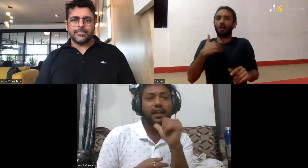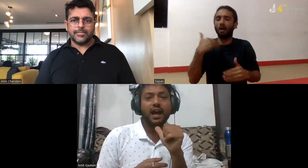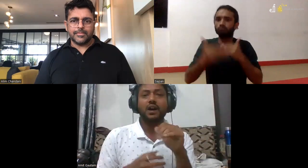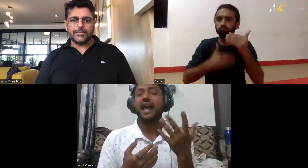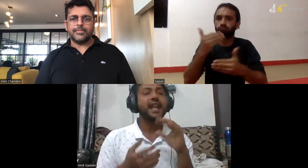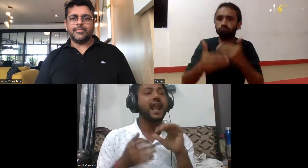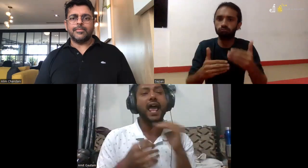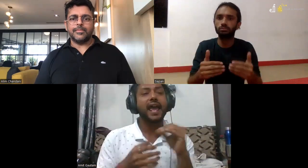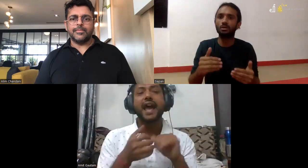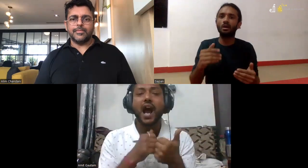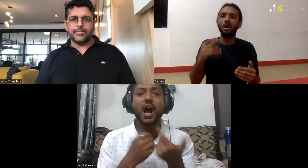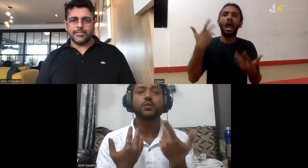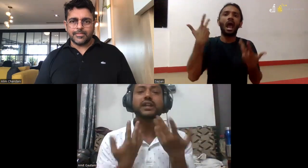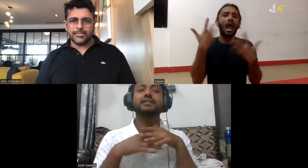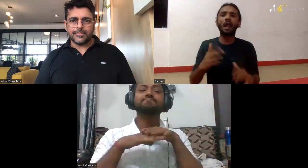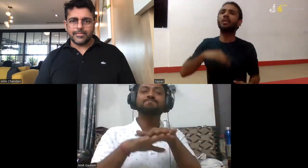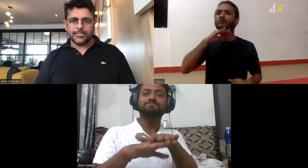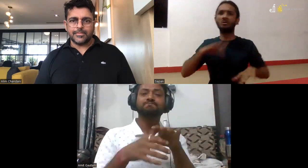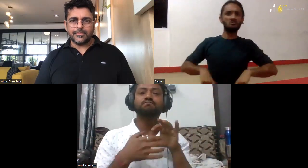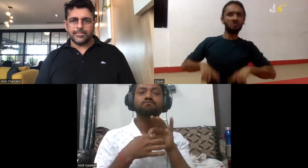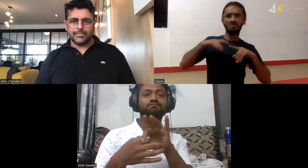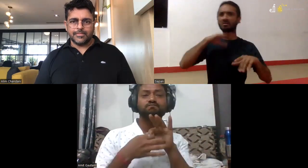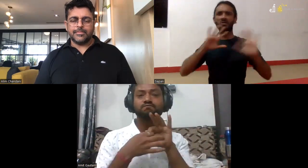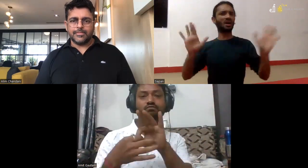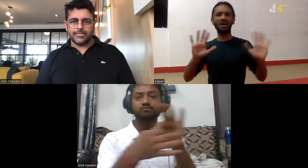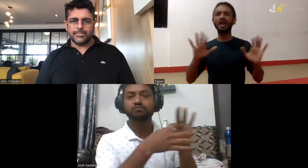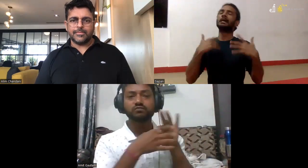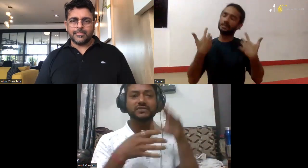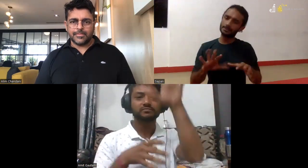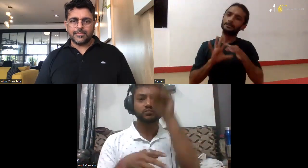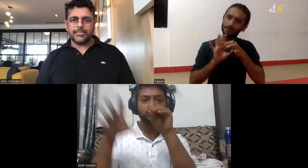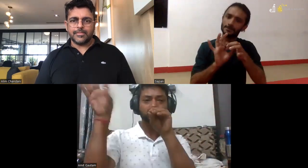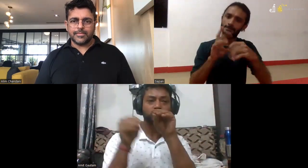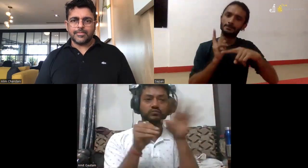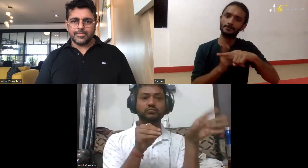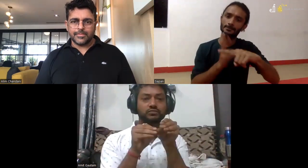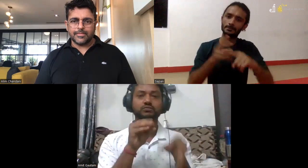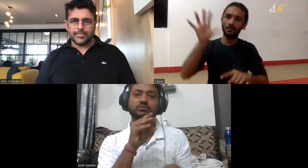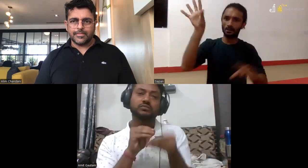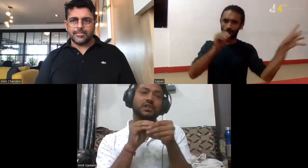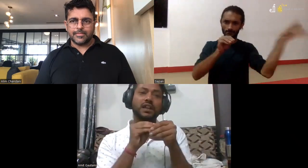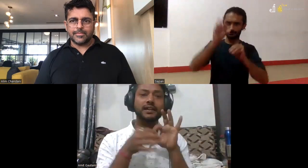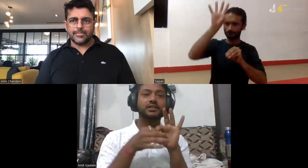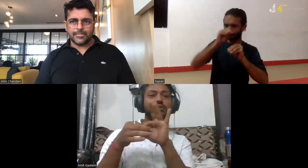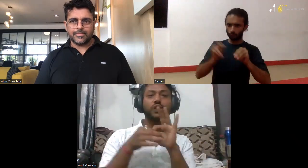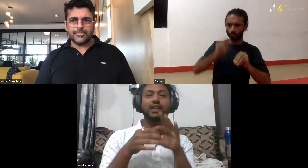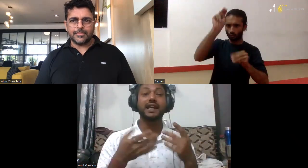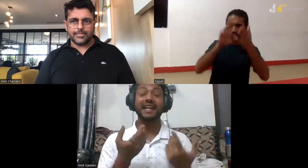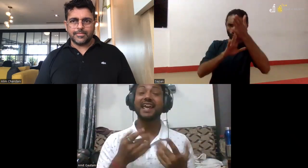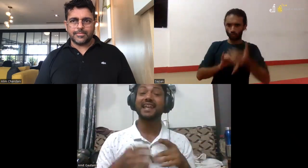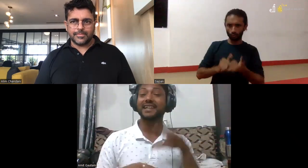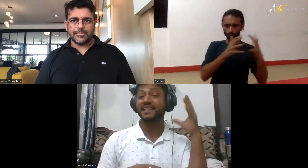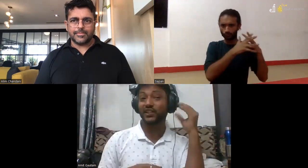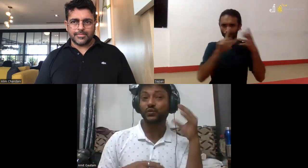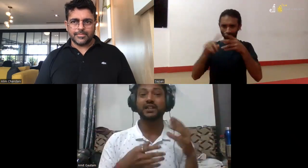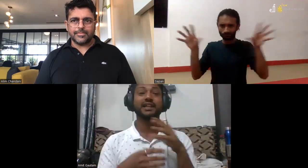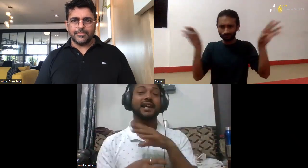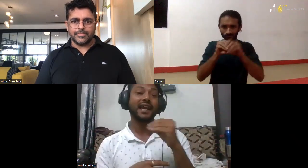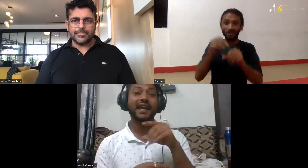people in the deaf community who are deaf leaders, they have already experienced this, and they have done so much hard work, and they always